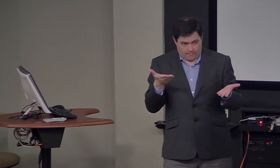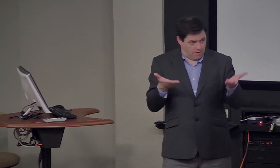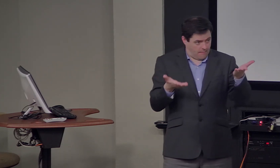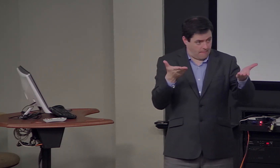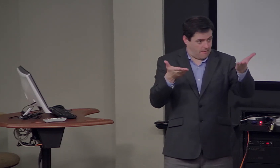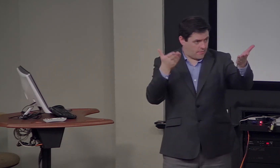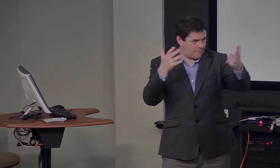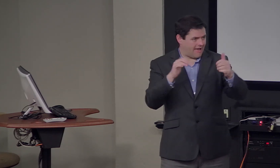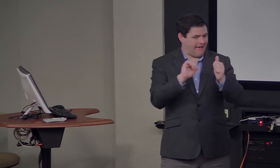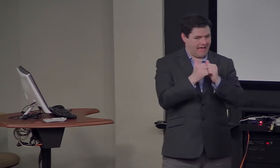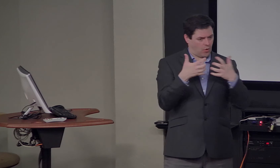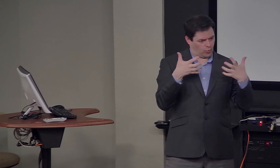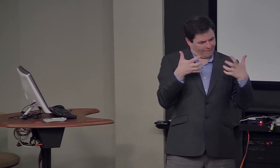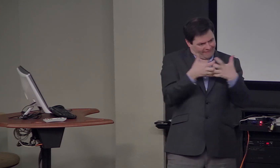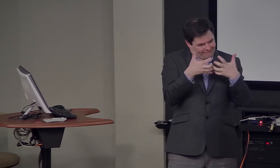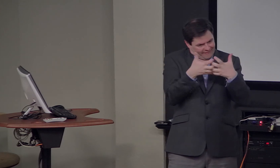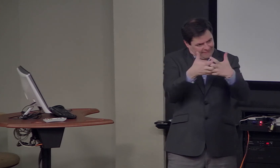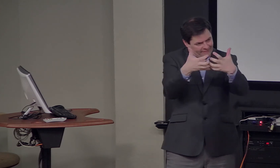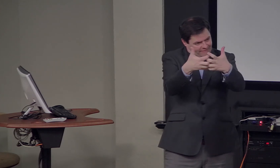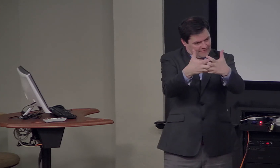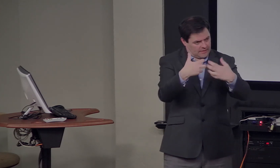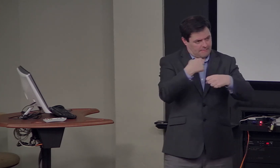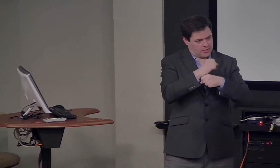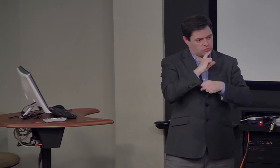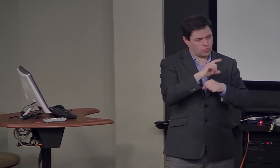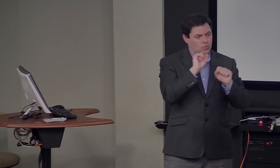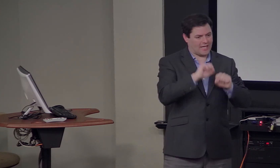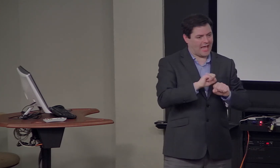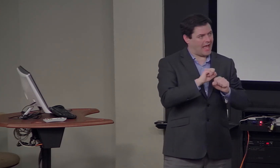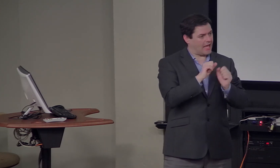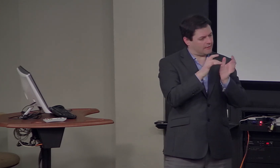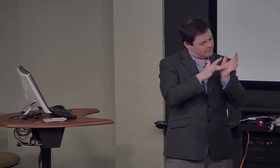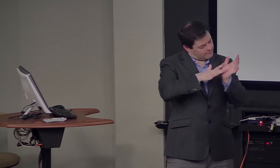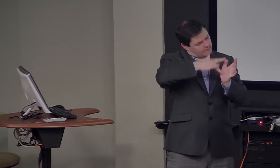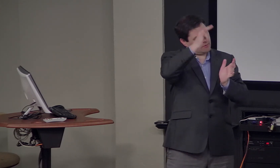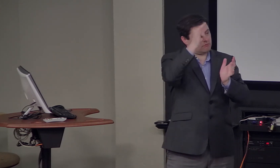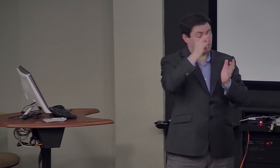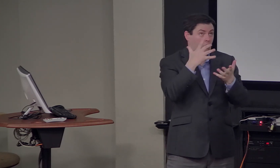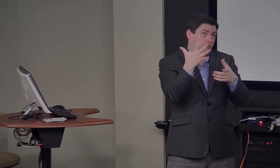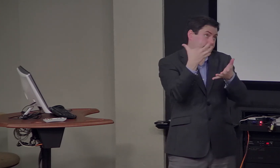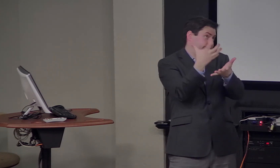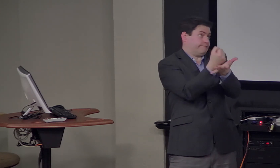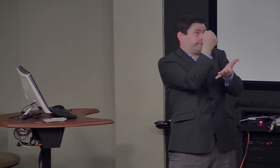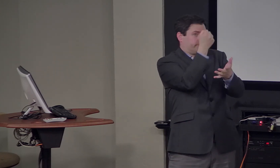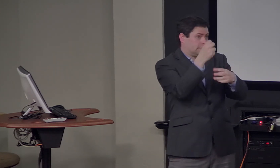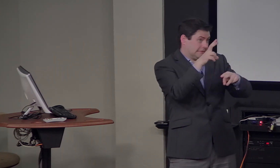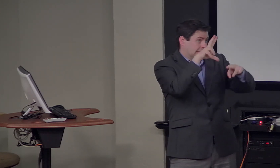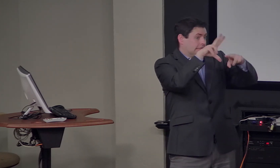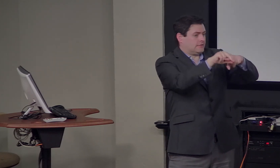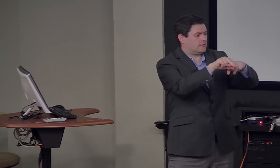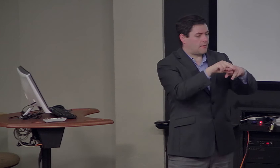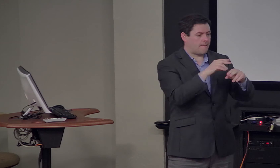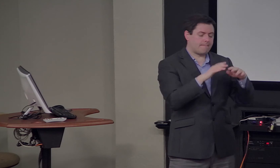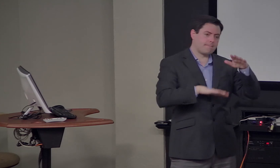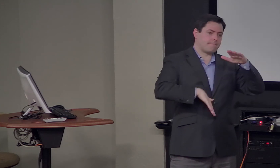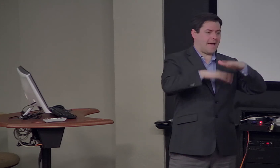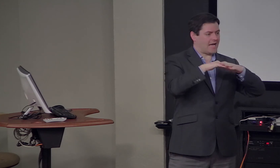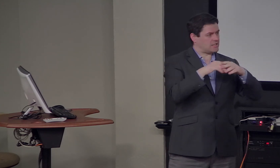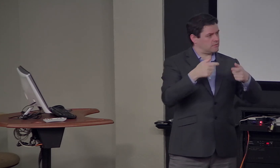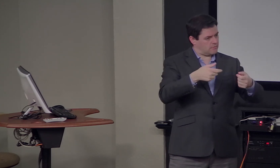interplay between language and interpreting skills, and how do we make sure that the students have the language skills that they need to be able to take advantage of and